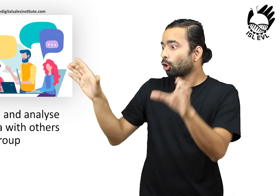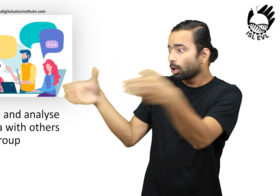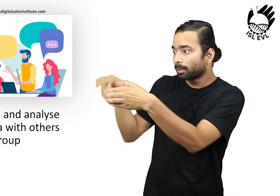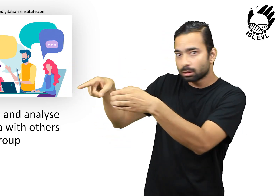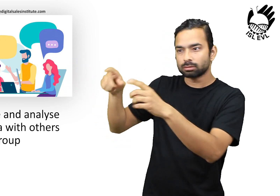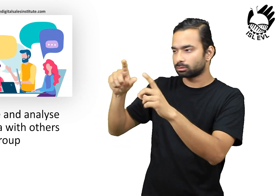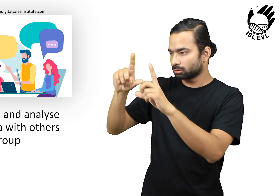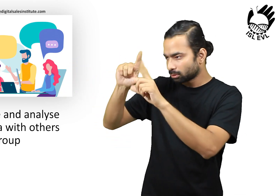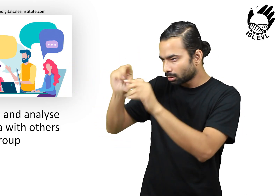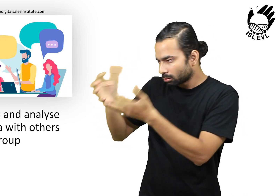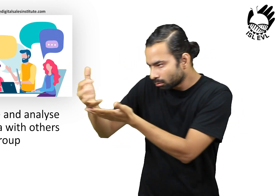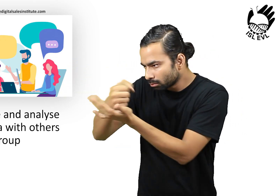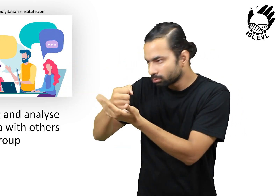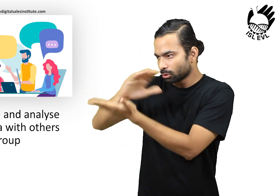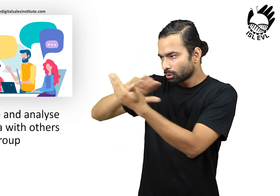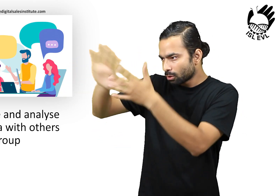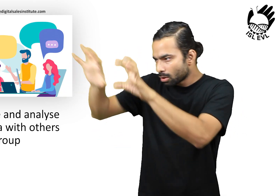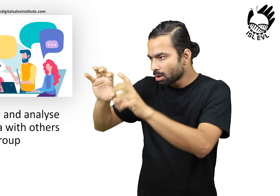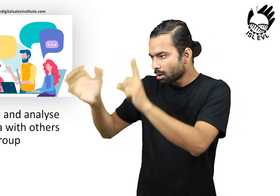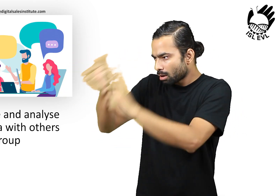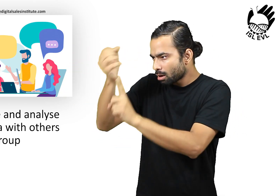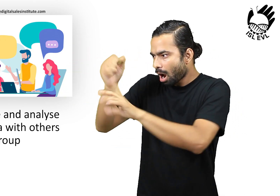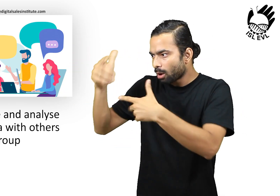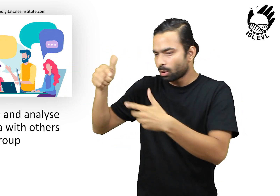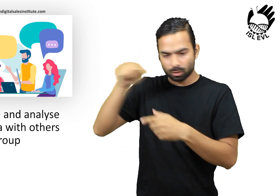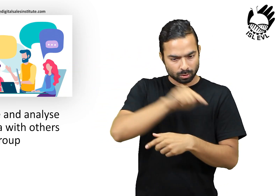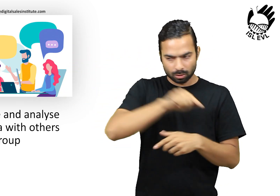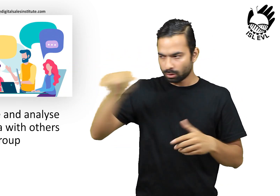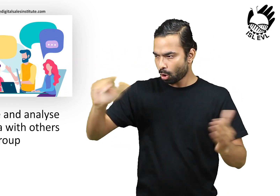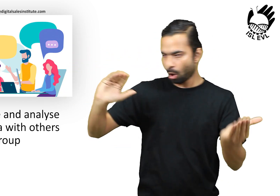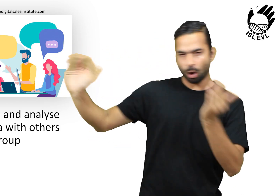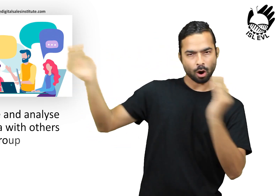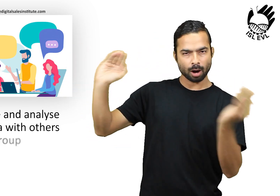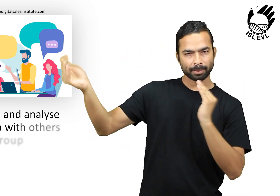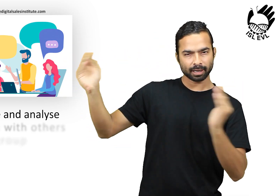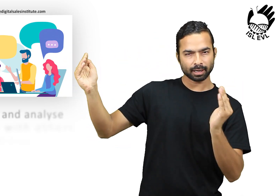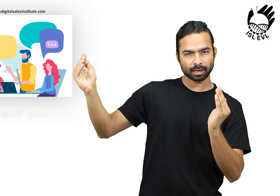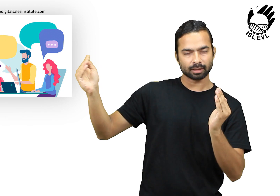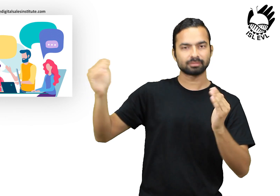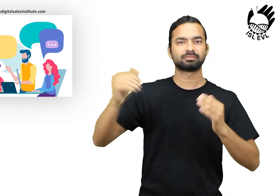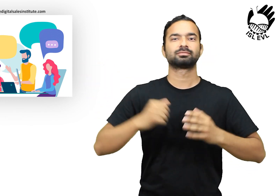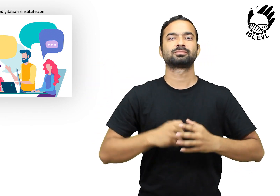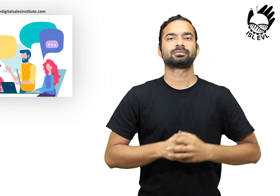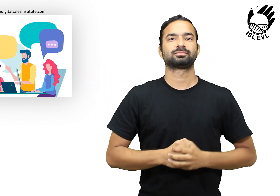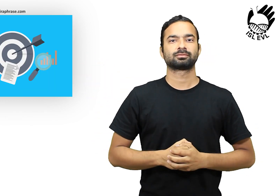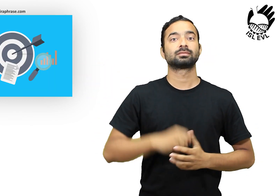Compare and analyze our data with the others in our group